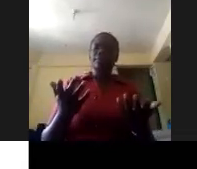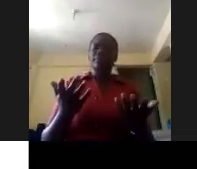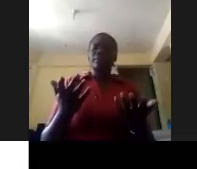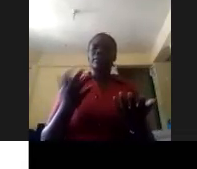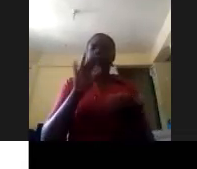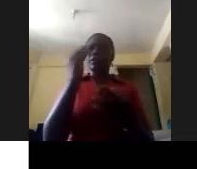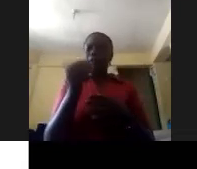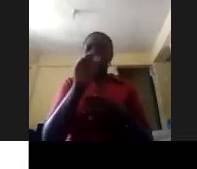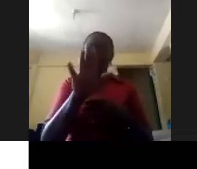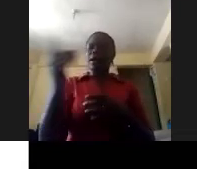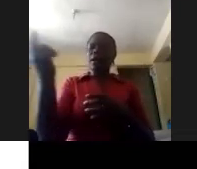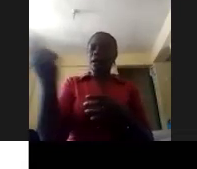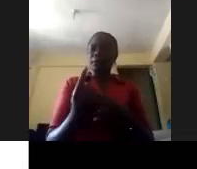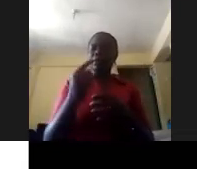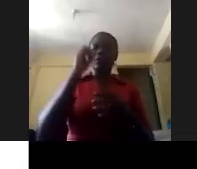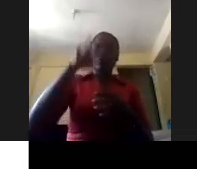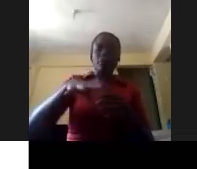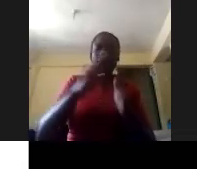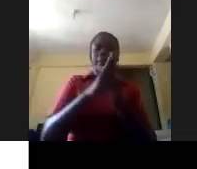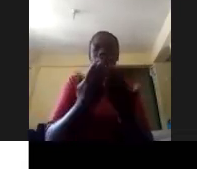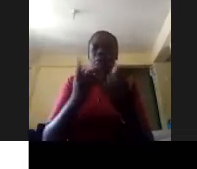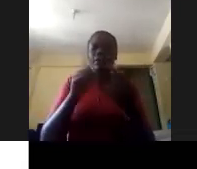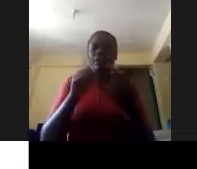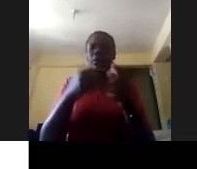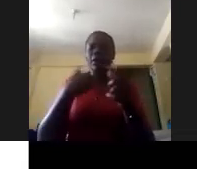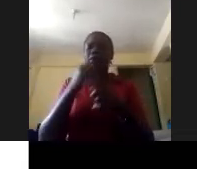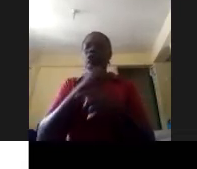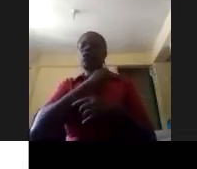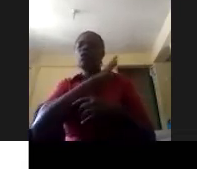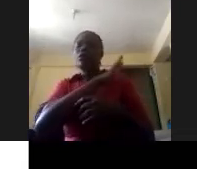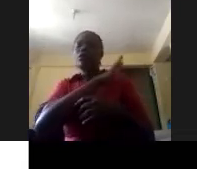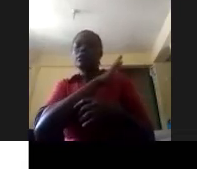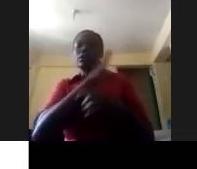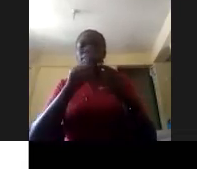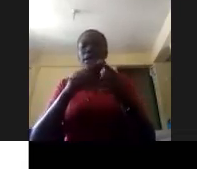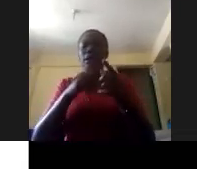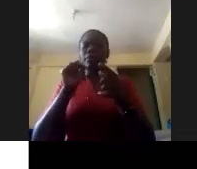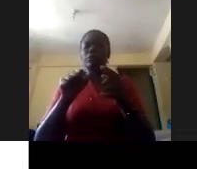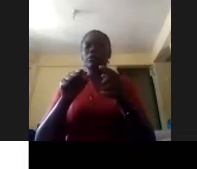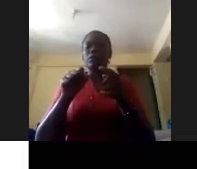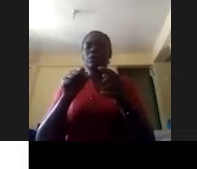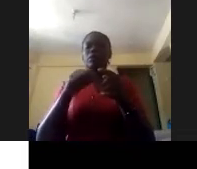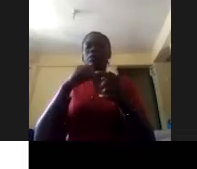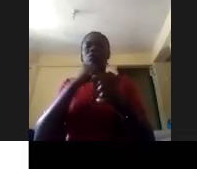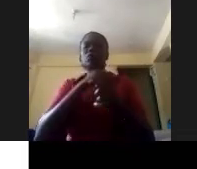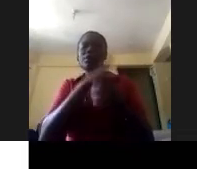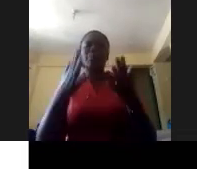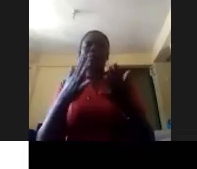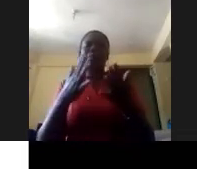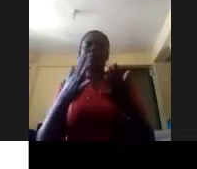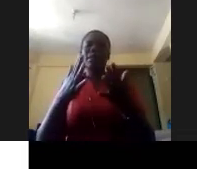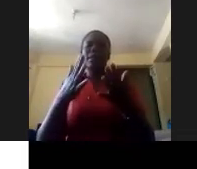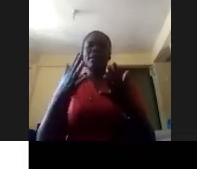in and drops a book, and then there is this noise, you know, and it's a bearable noise, I can say. But then